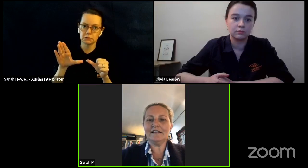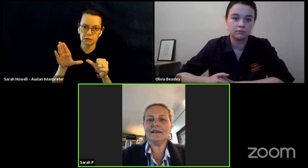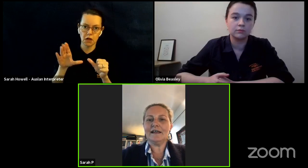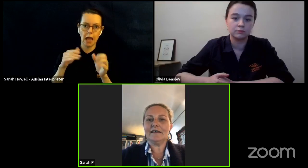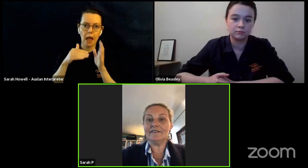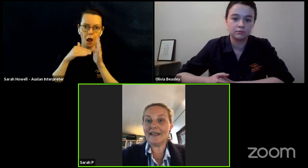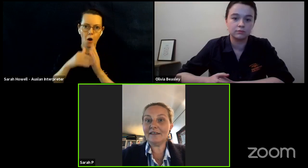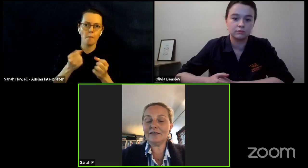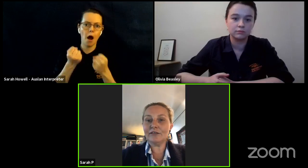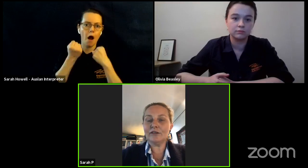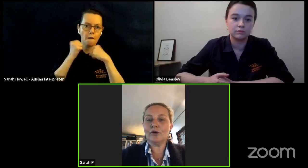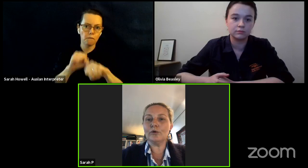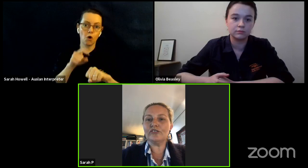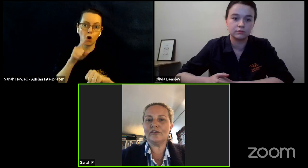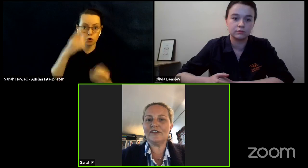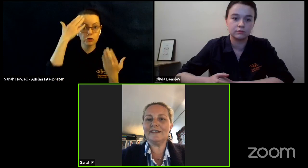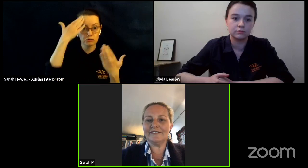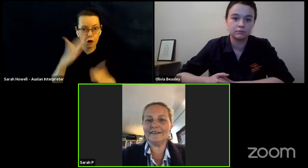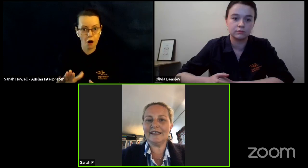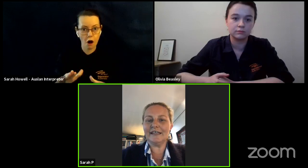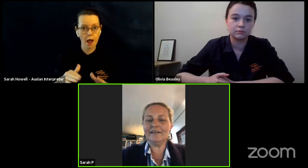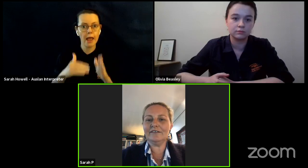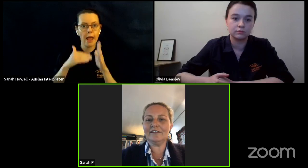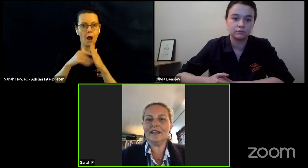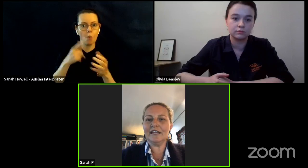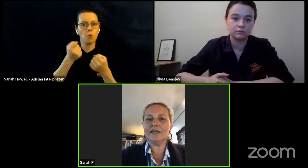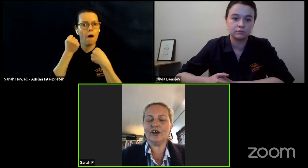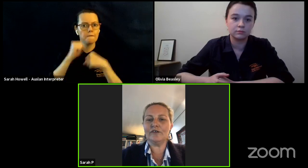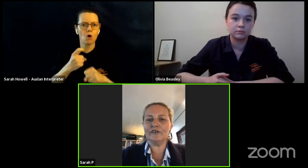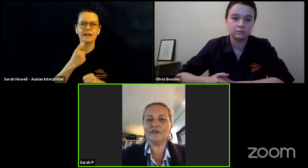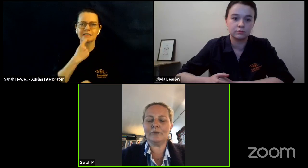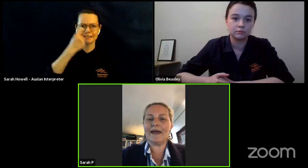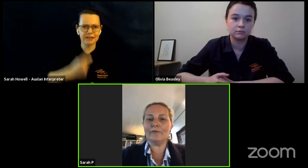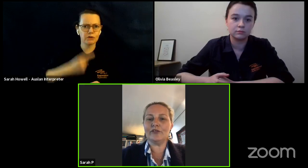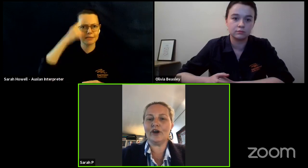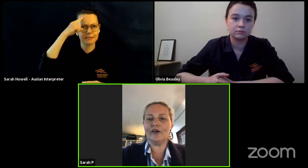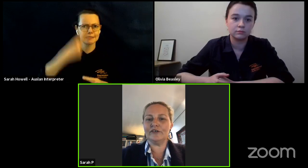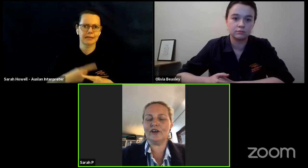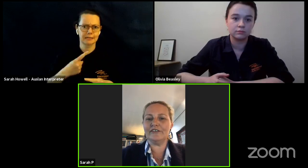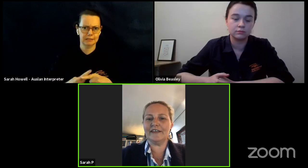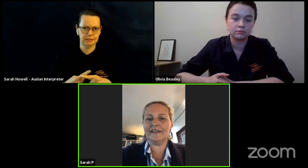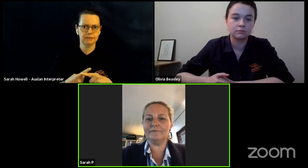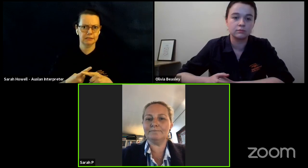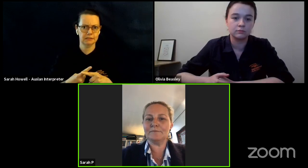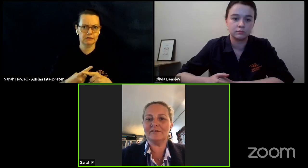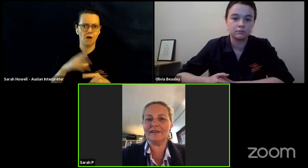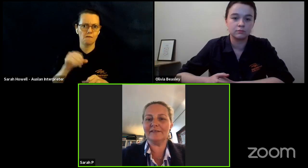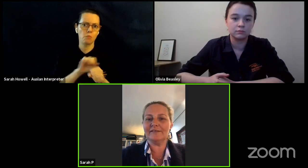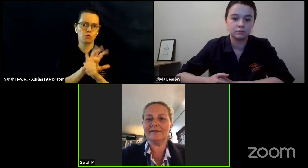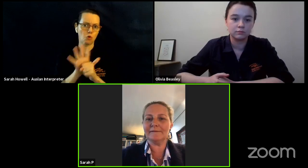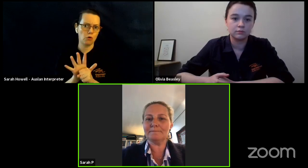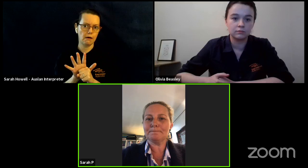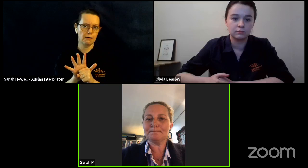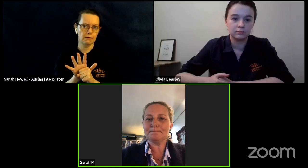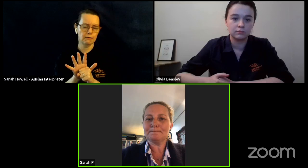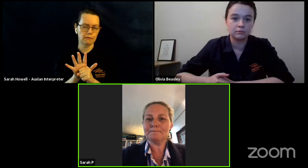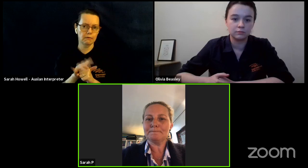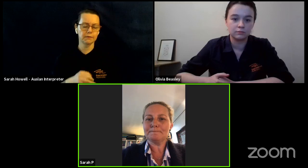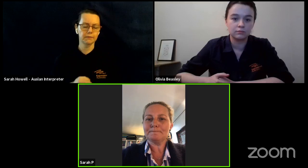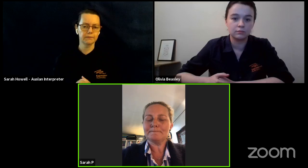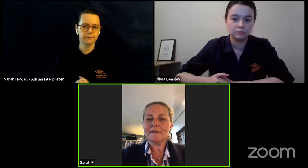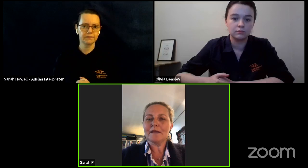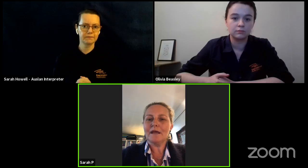preventing death or severe disease in with COVID-19 disease.